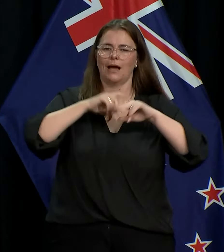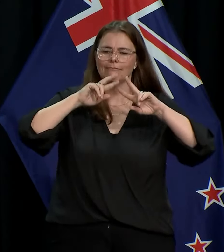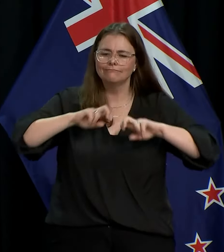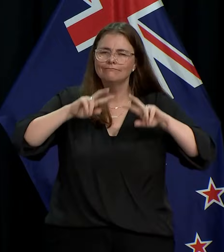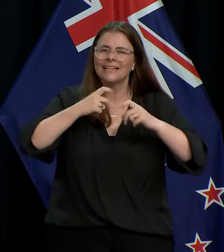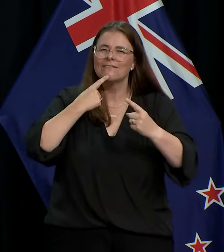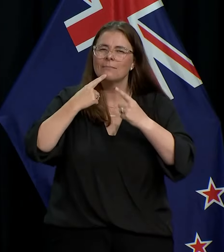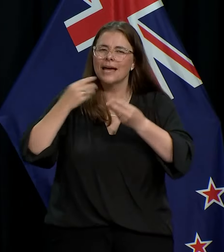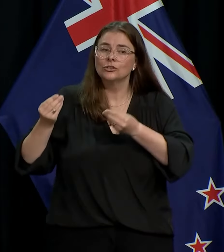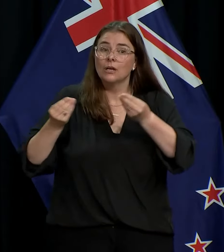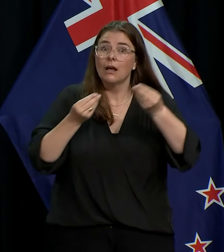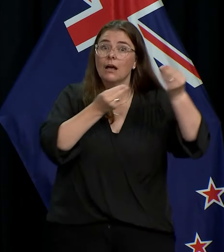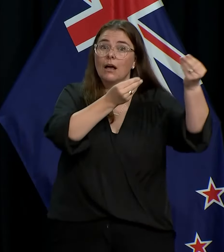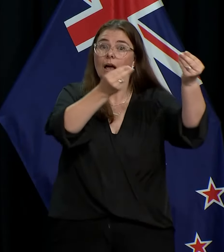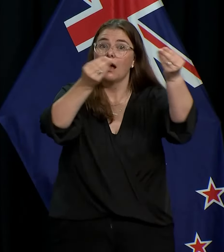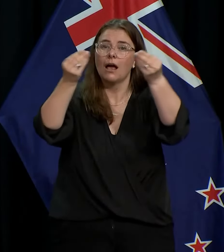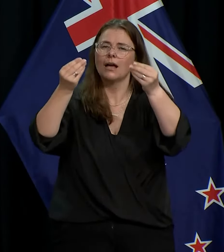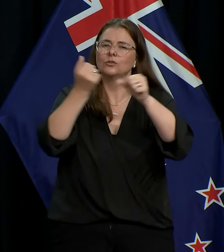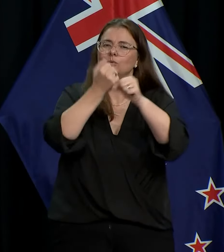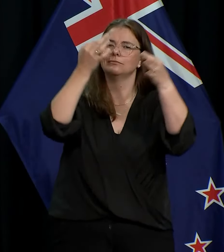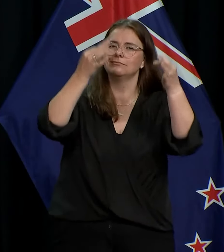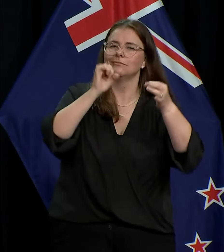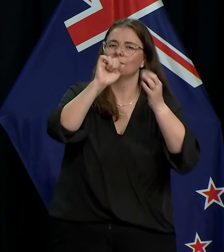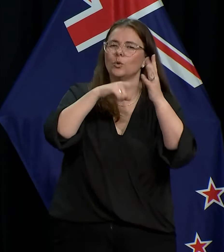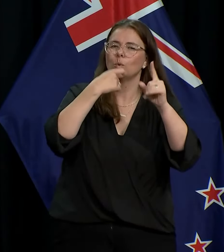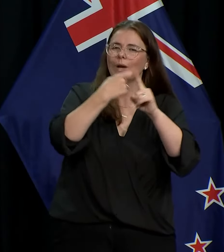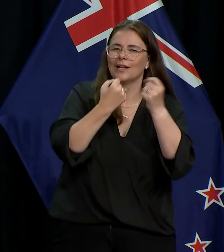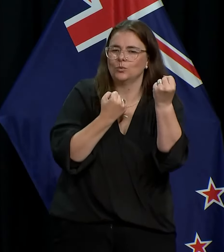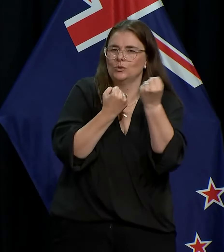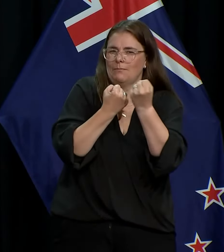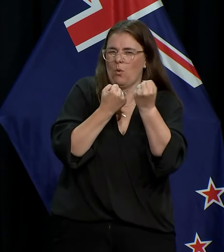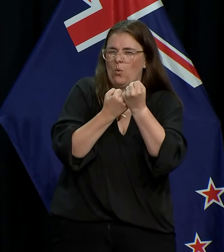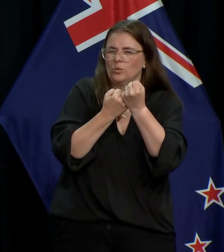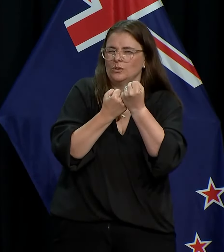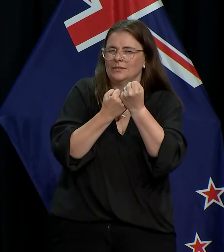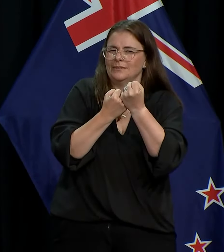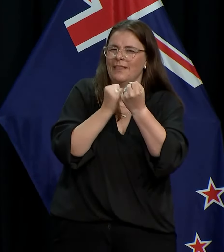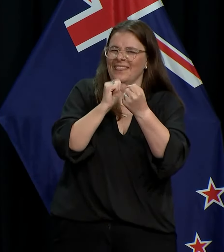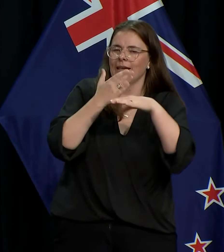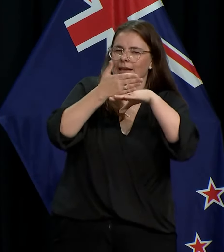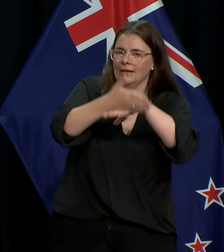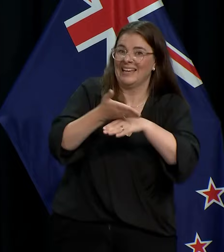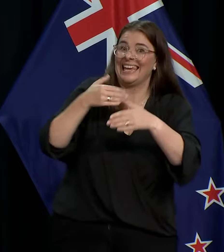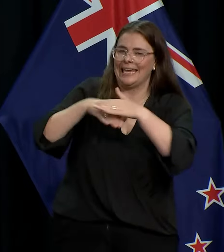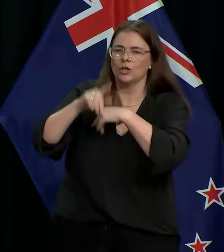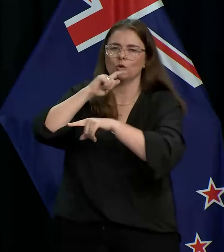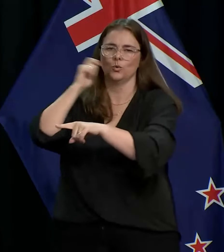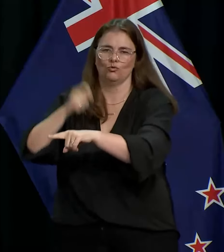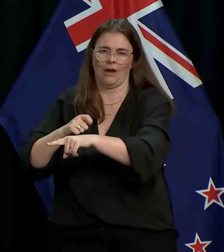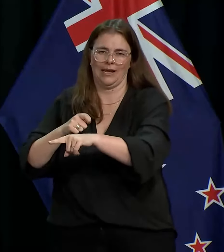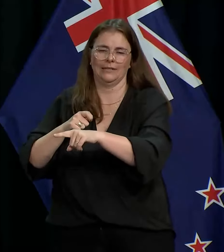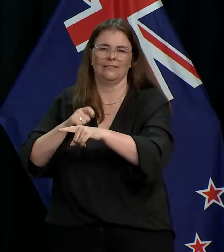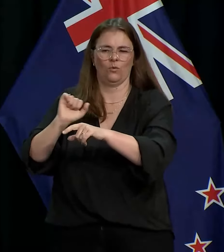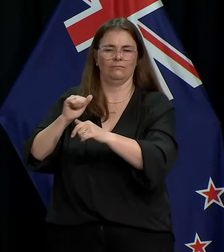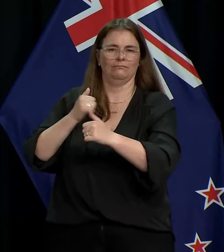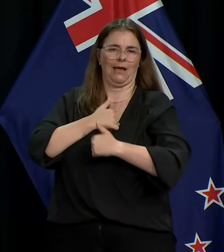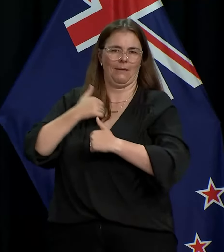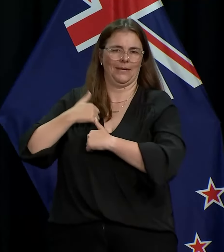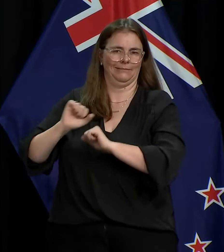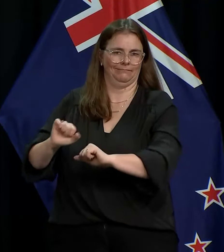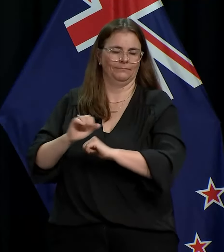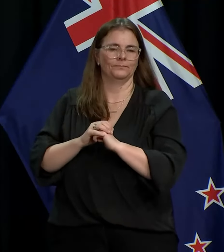then passes through the UK and directly support of the efforts in Ukraine for the army in Ukraine.